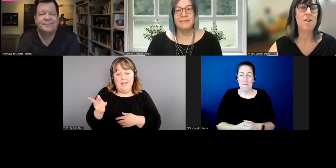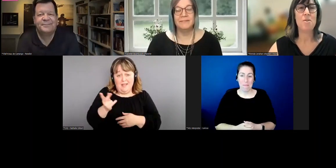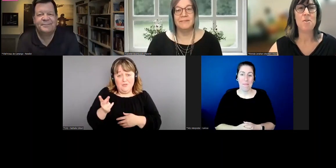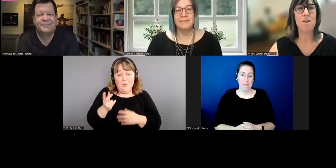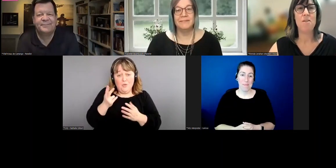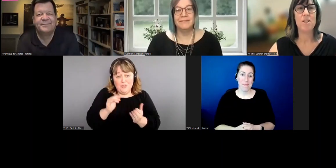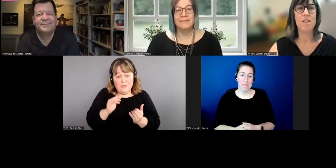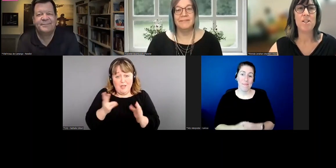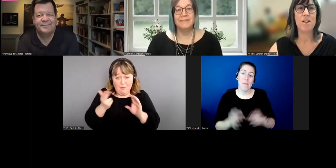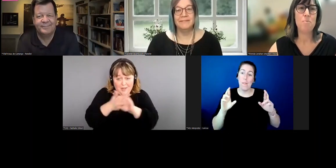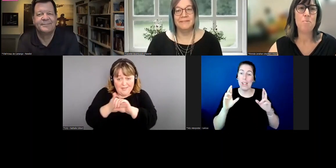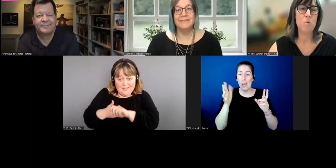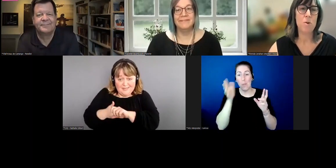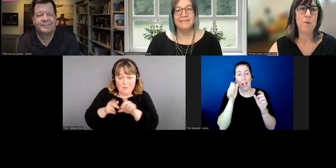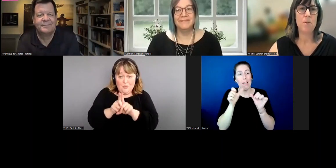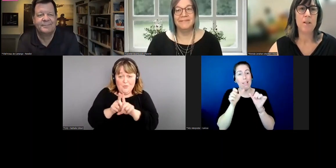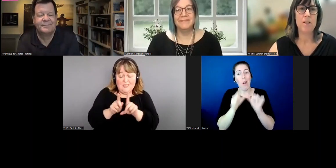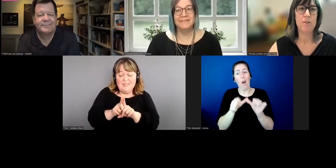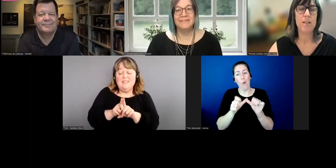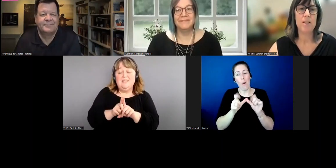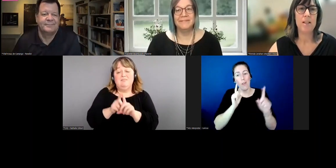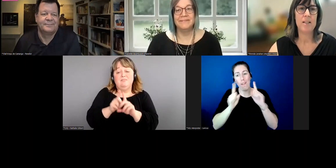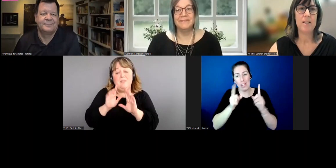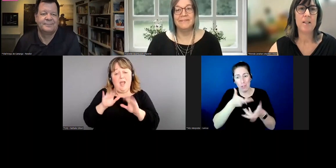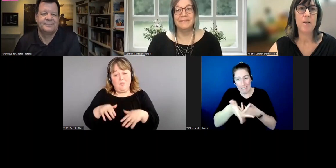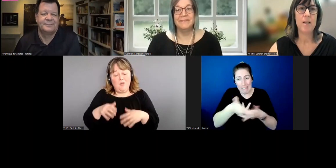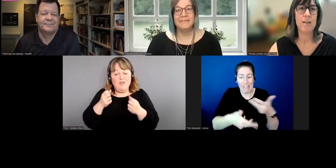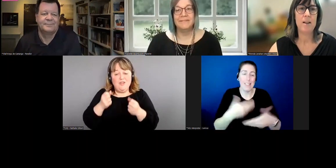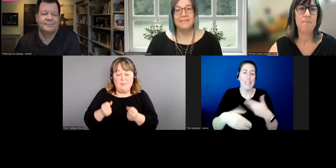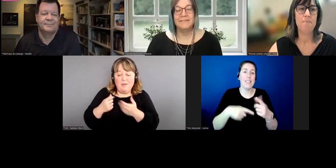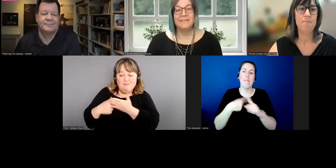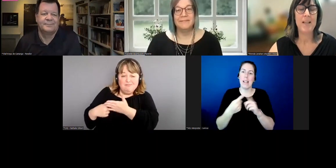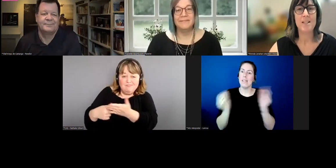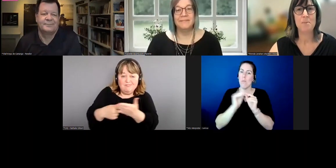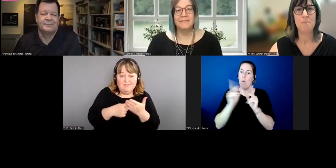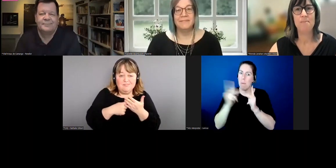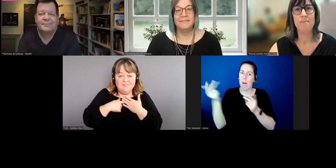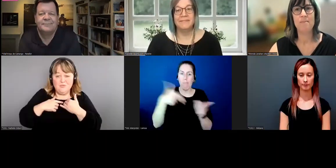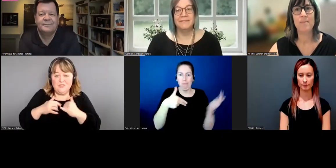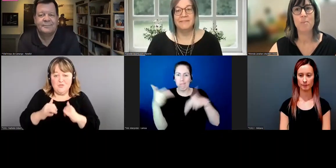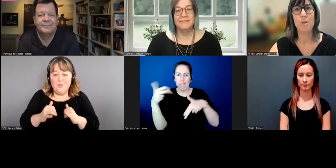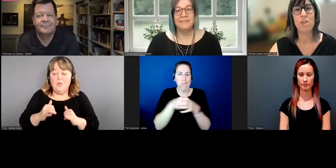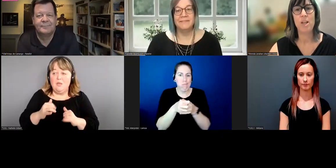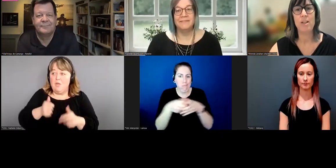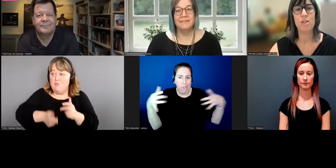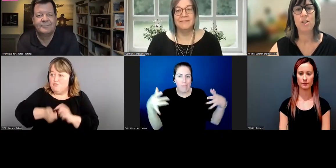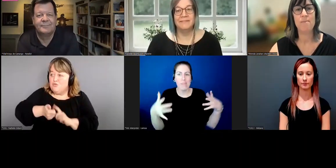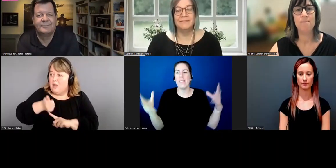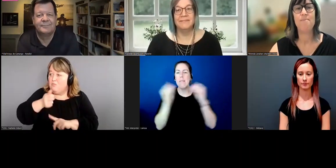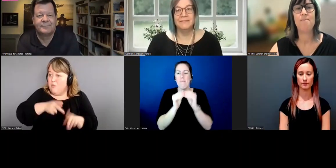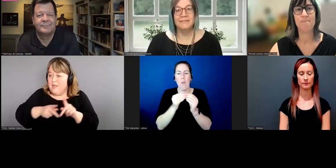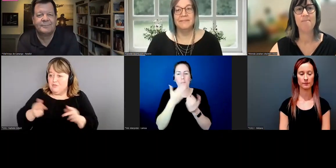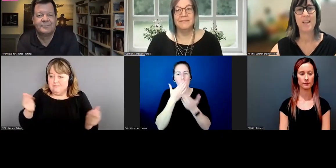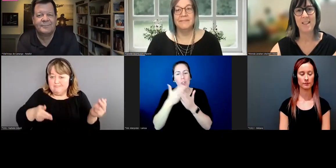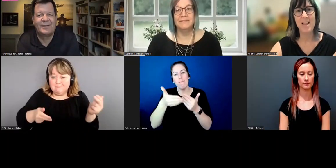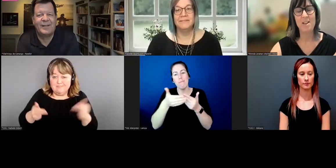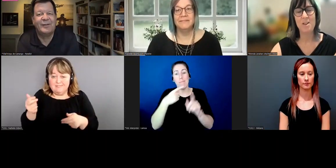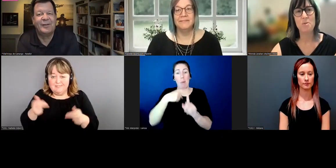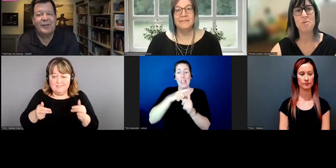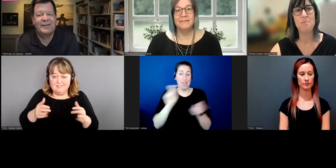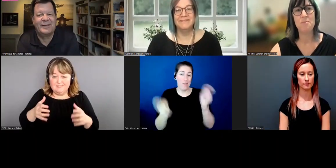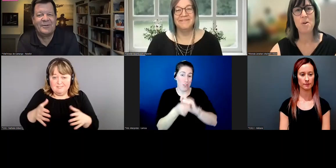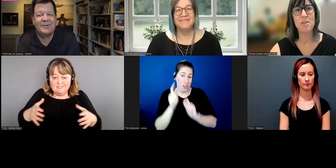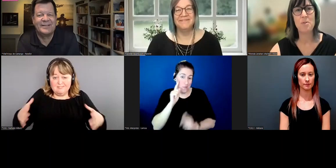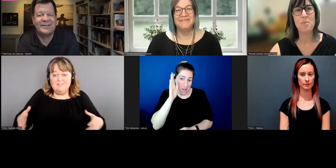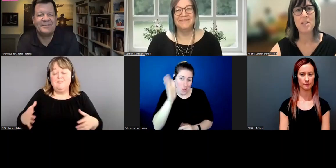have an ongoing conversation and bring more people into it and see if we can make some good change. Thank you